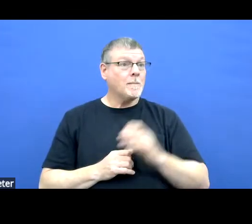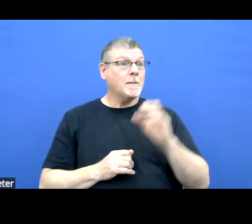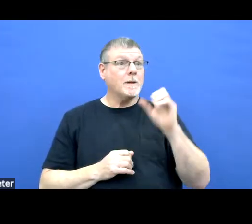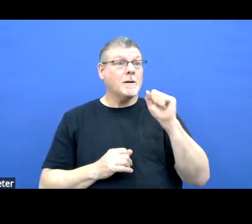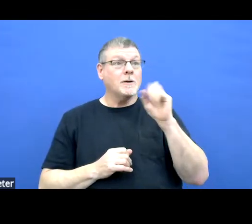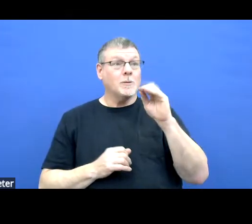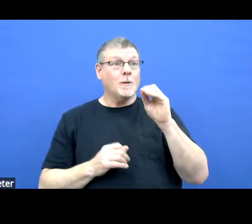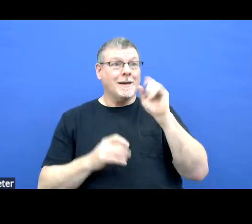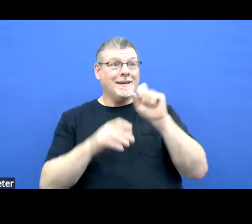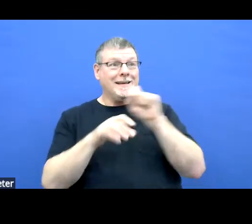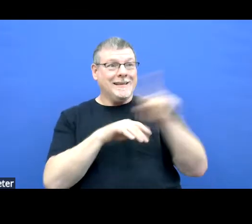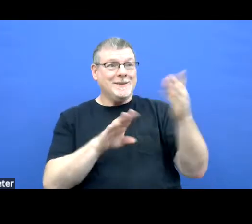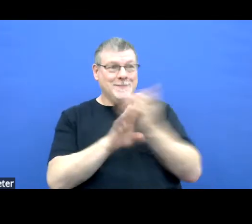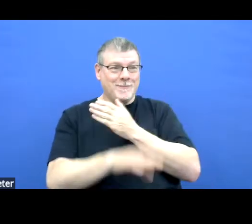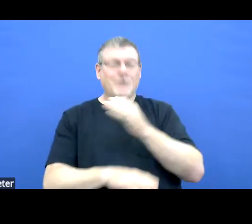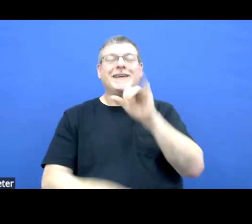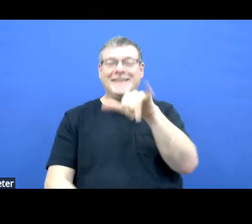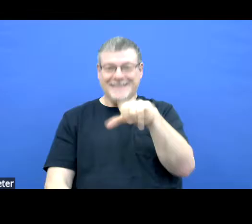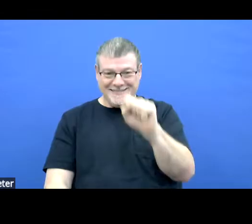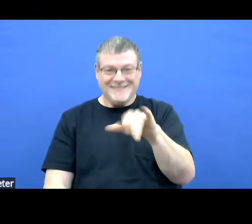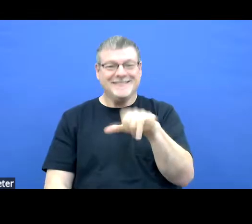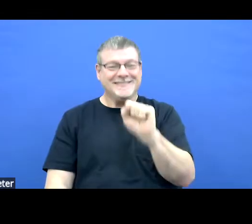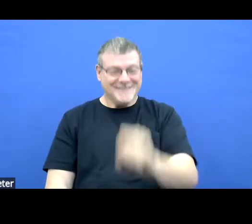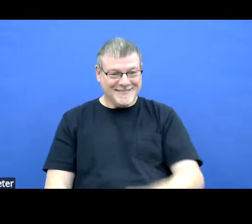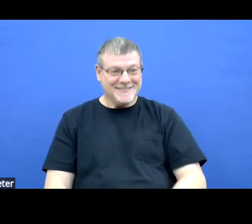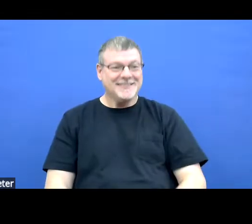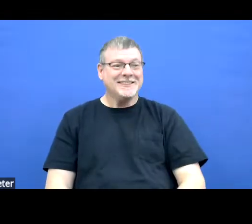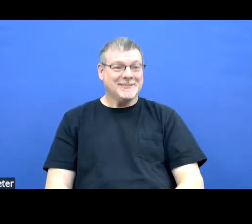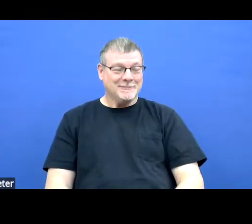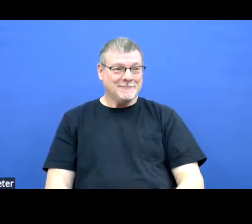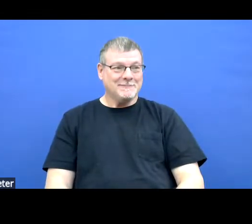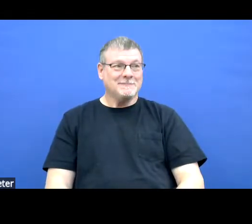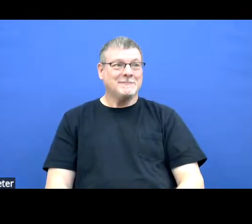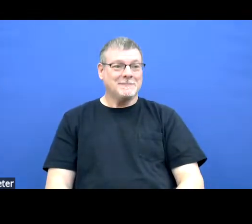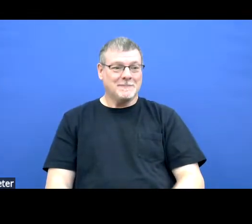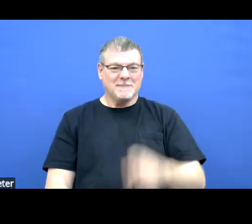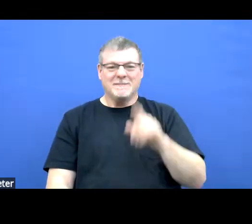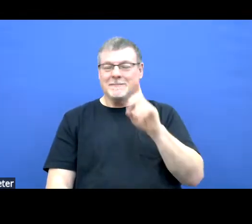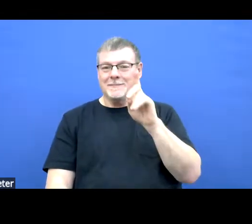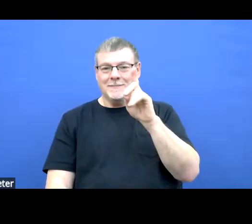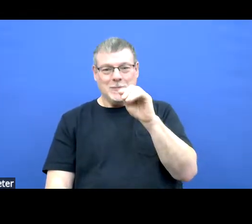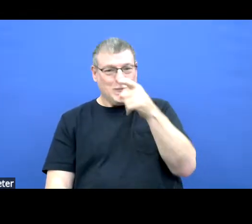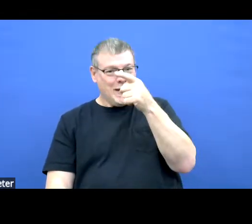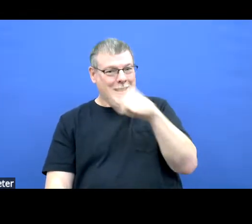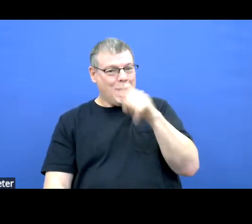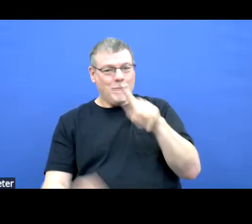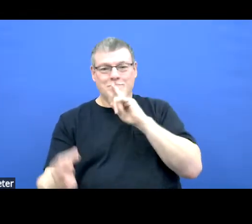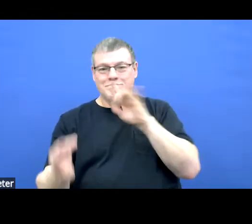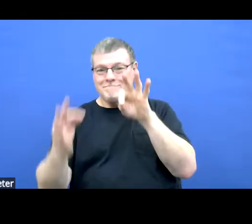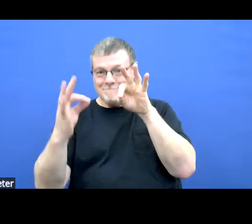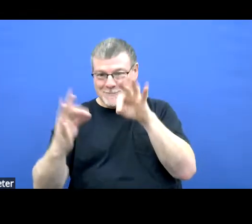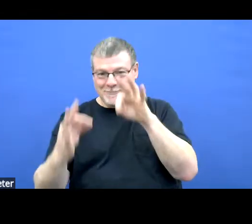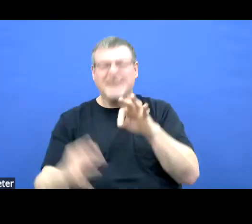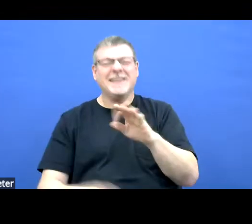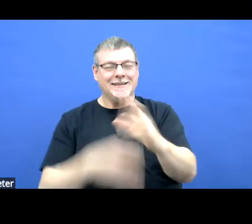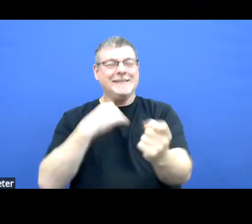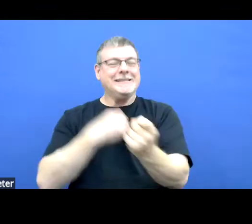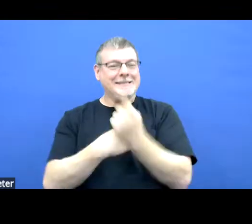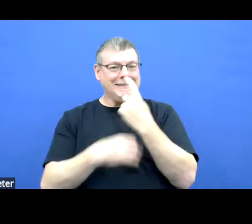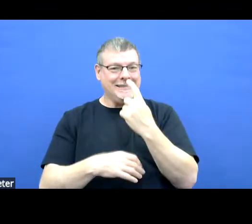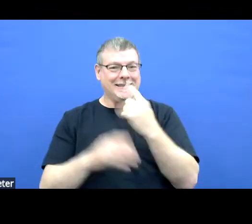contact with you before. Yes, Okay. you're going to want to do it. Email 'em or- Yeah, next week would be perfect. Yeah, so send me an